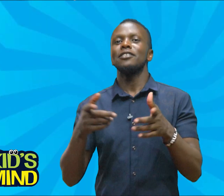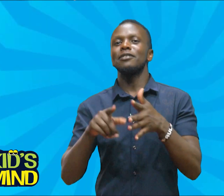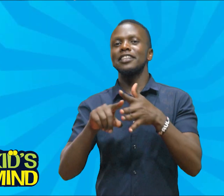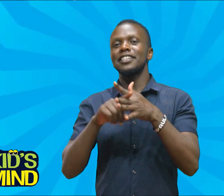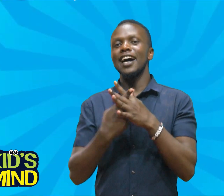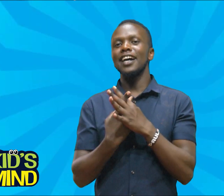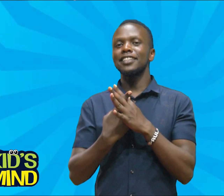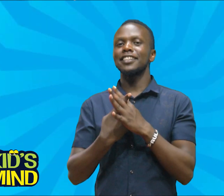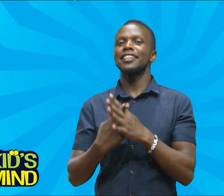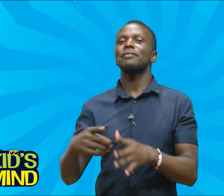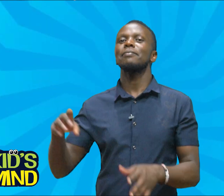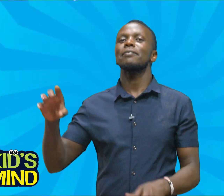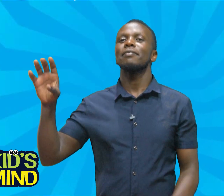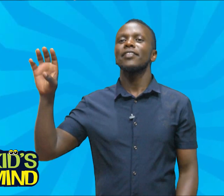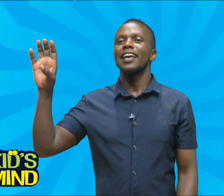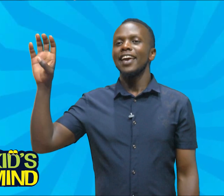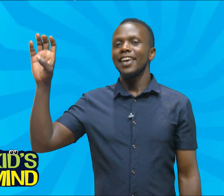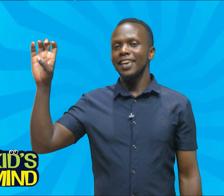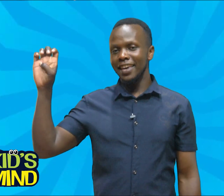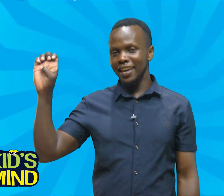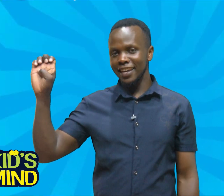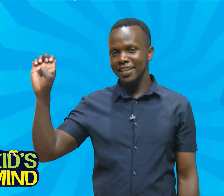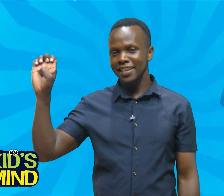We start. E,